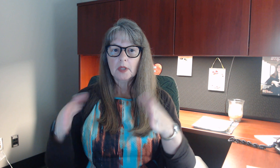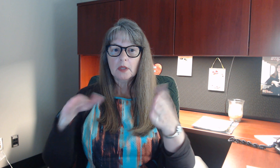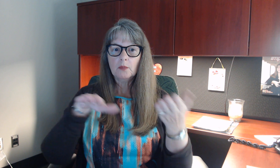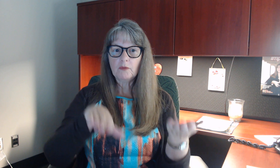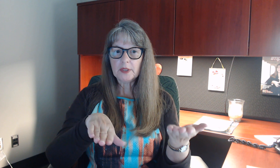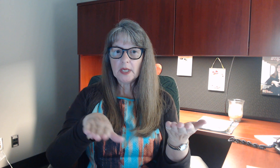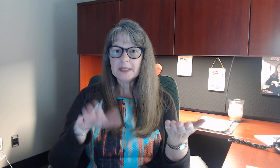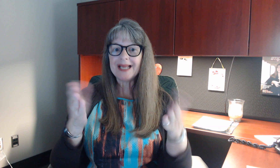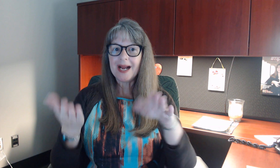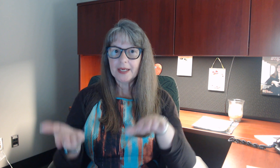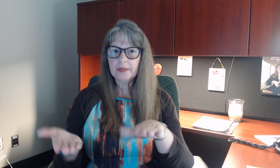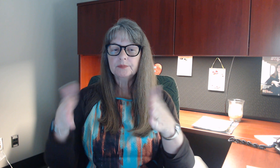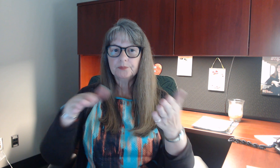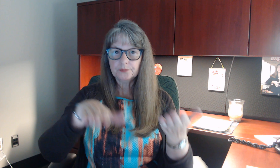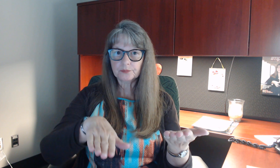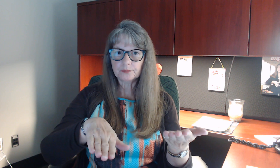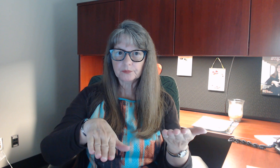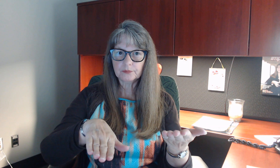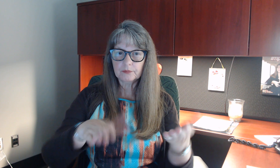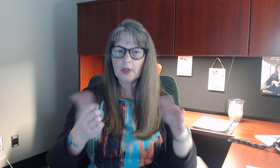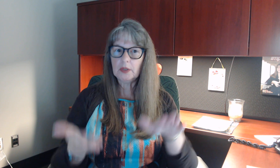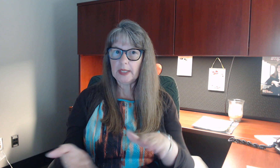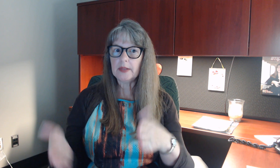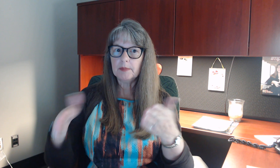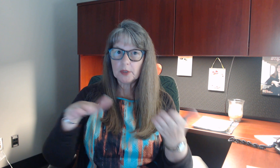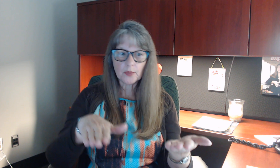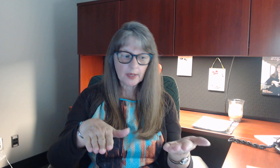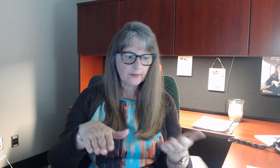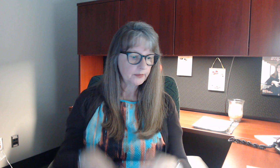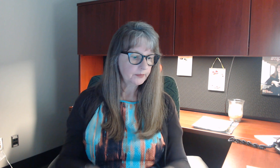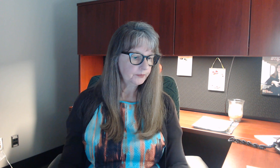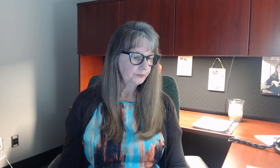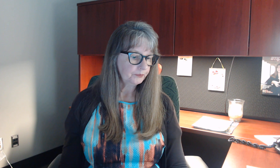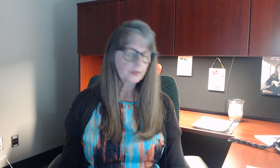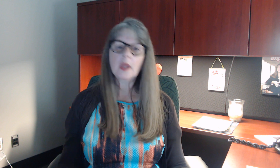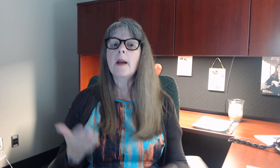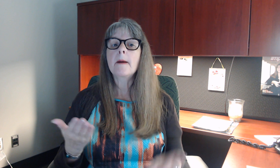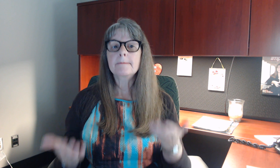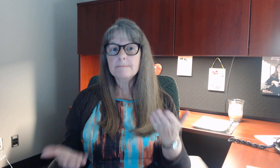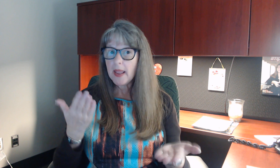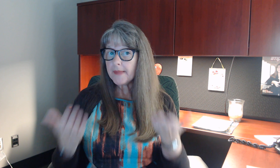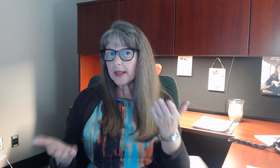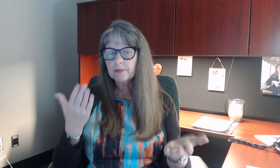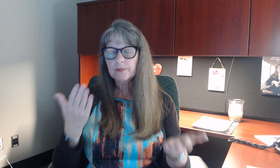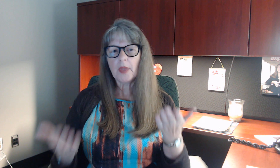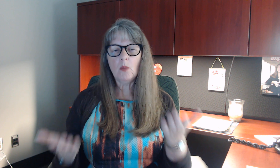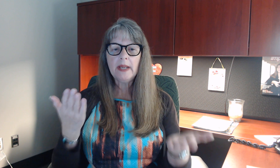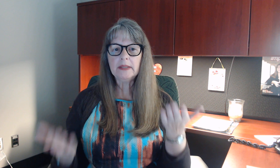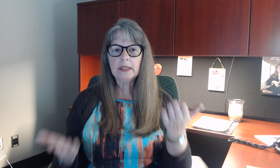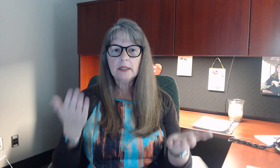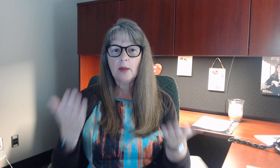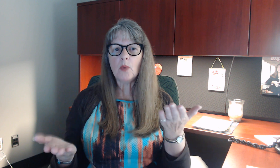We've already done die and lay them in the grave. Maybe I'm weighing